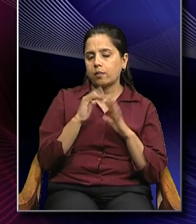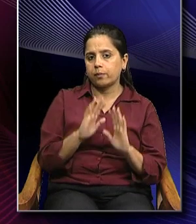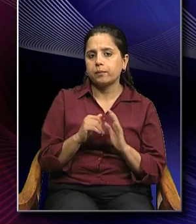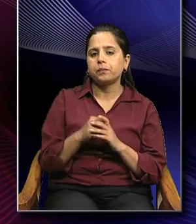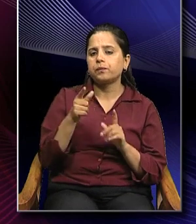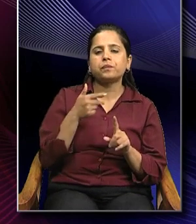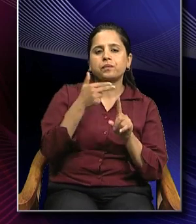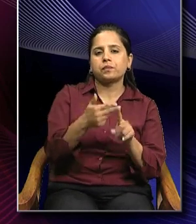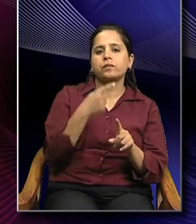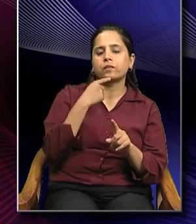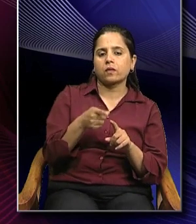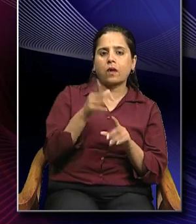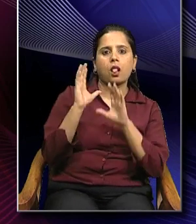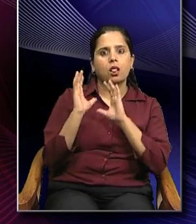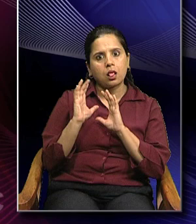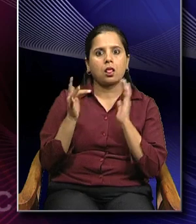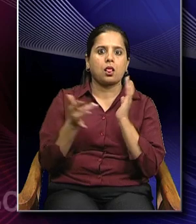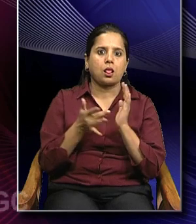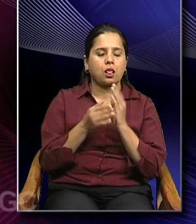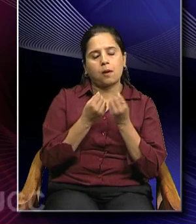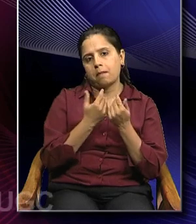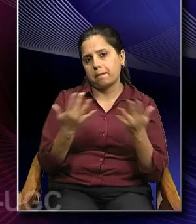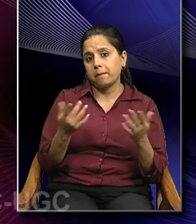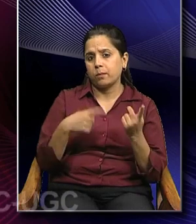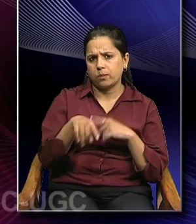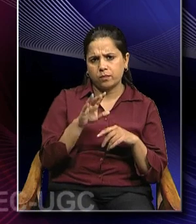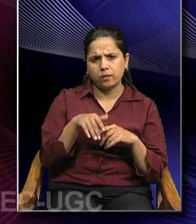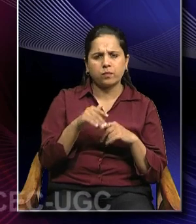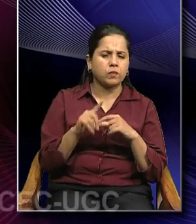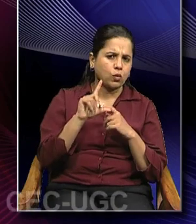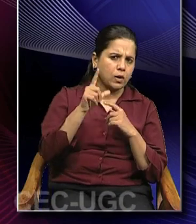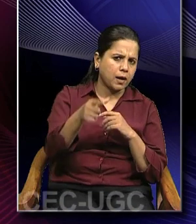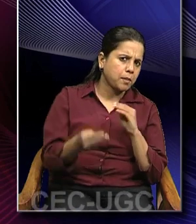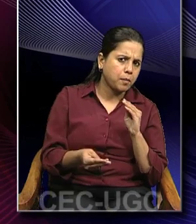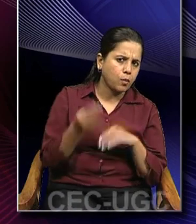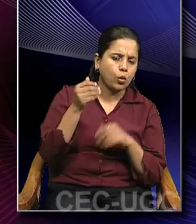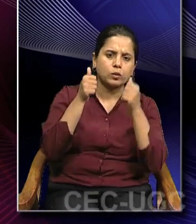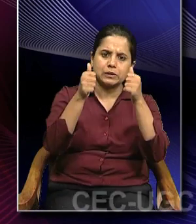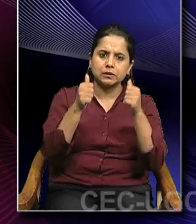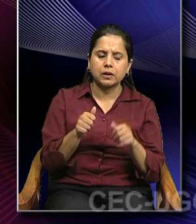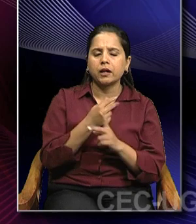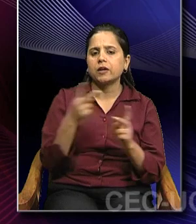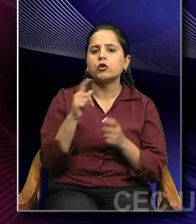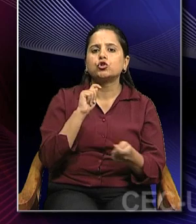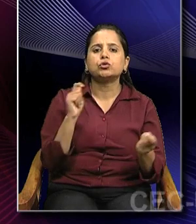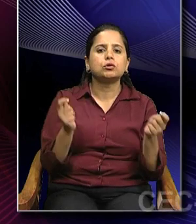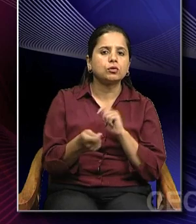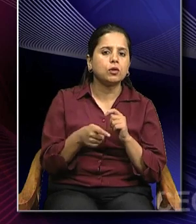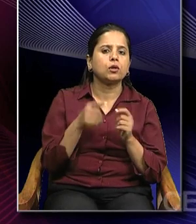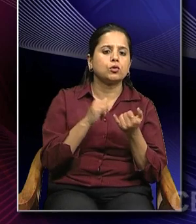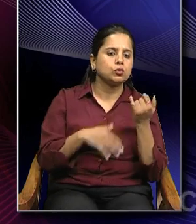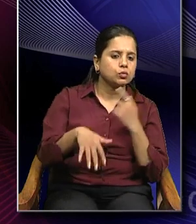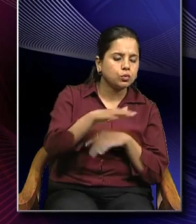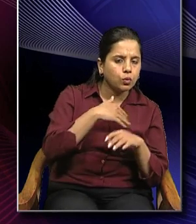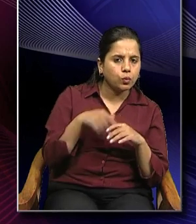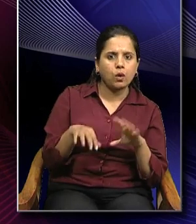as loaded with technology. So, it has led to an increase in the outcome of different changes which sourced from an